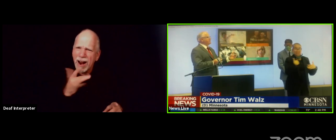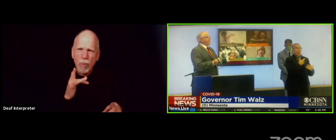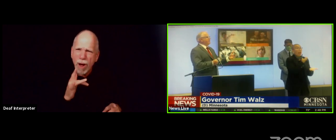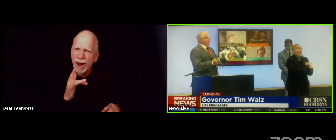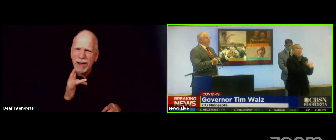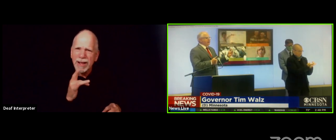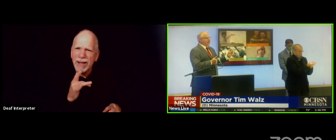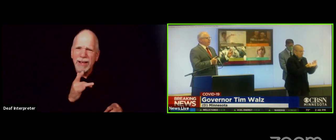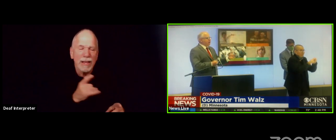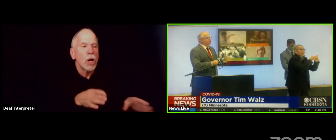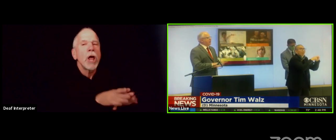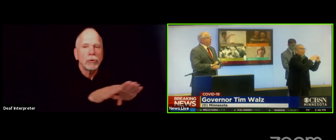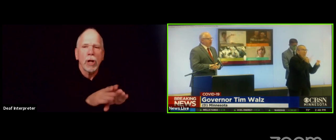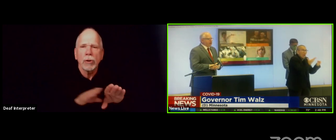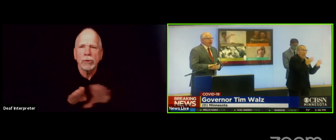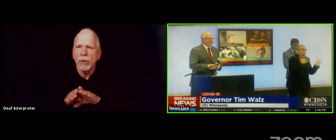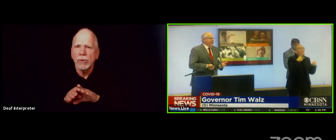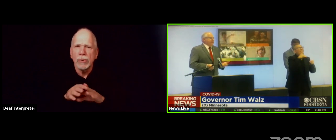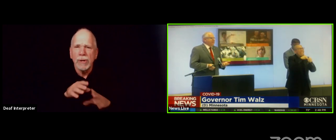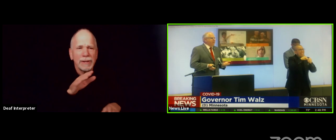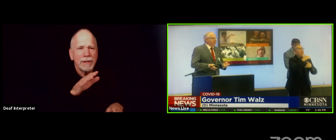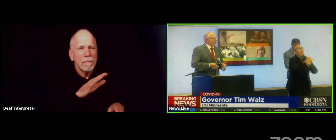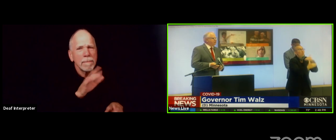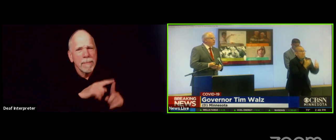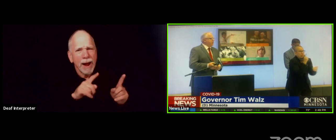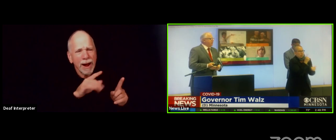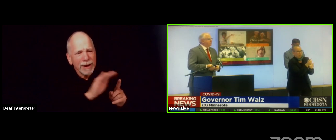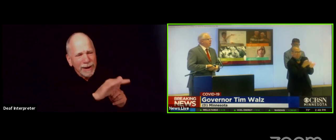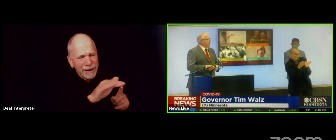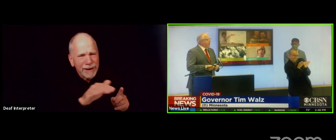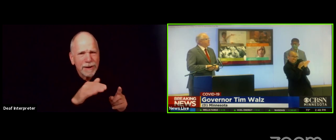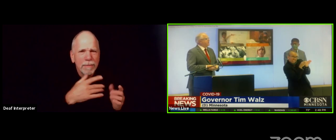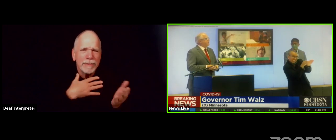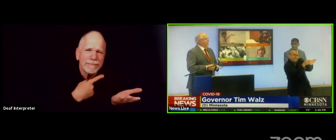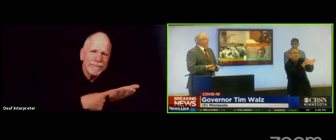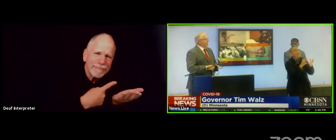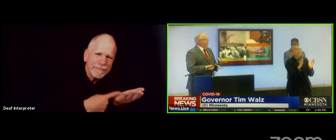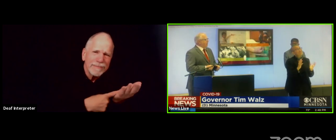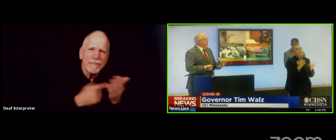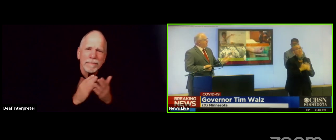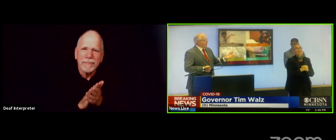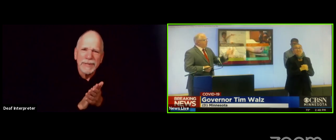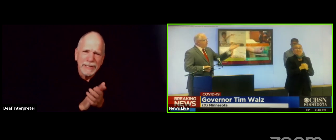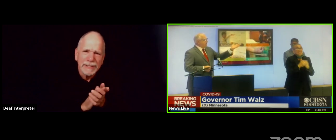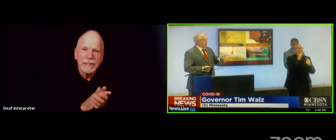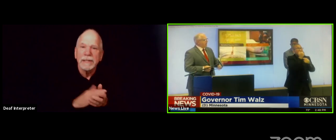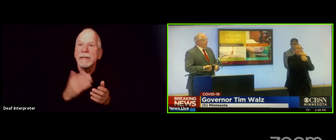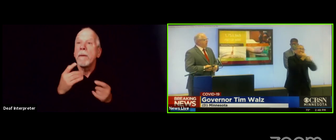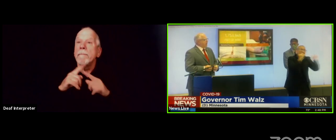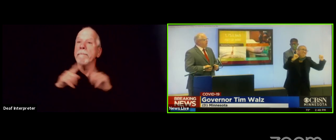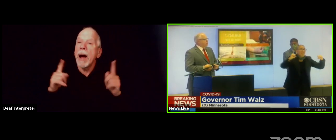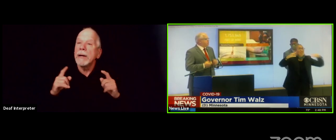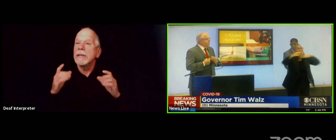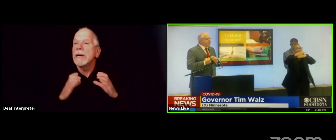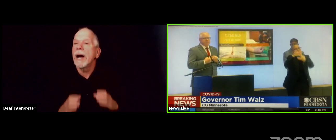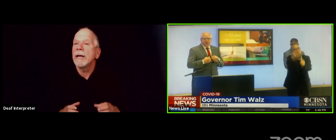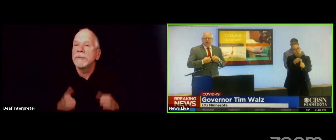it safe. And the bars right now are not safe. I mean, that's just the way it is. They are not safe when they act that way. And we do have to figure out. And